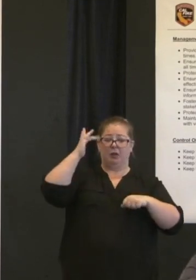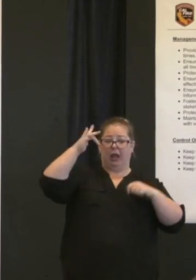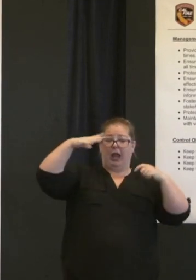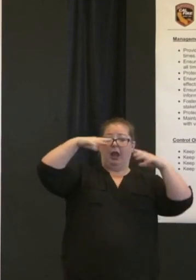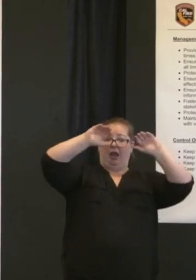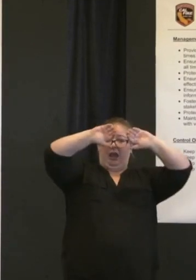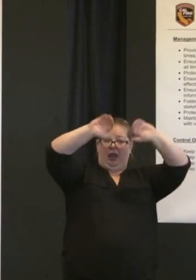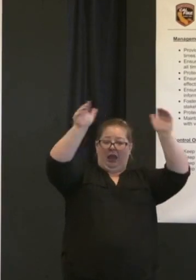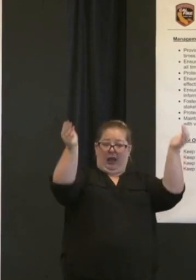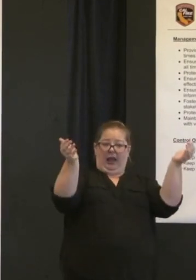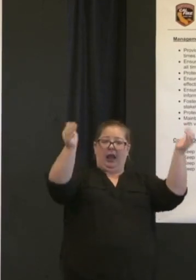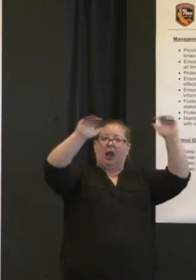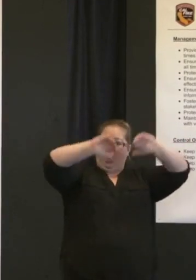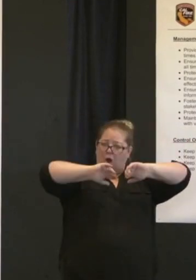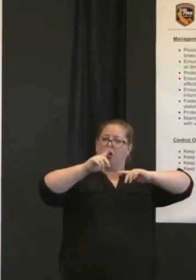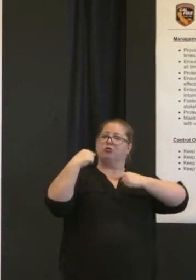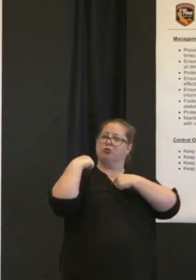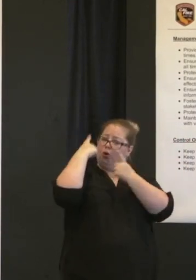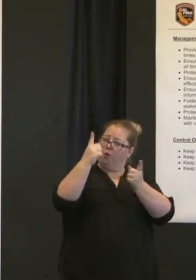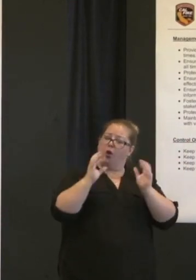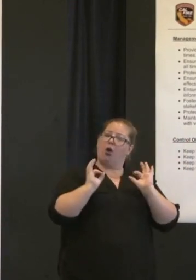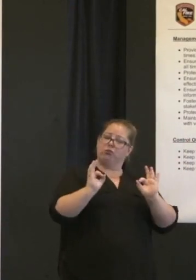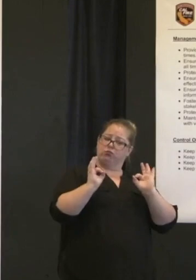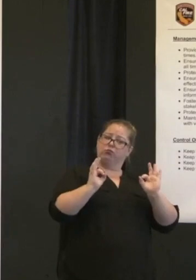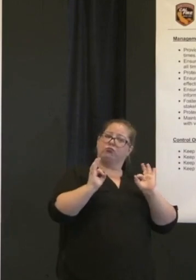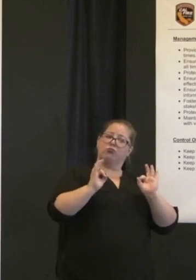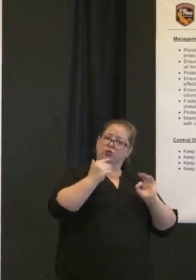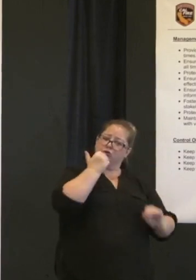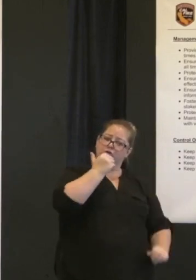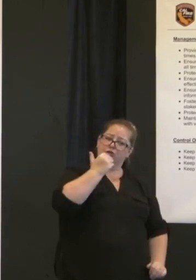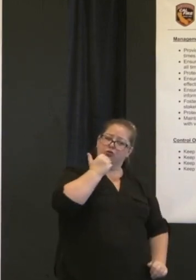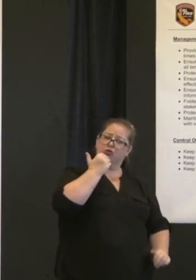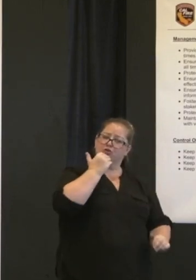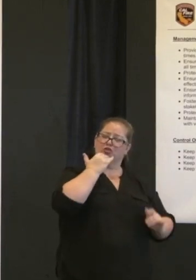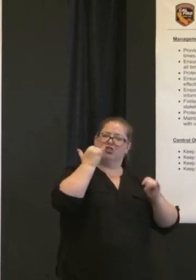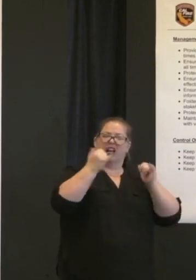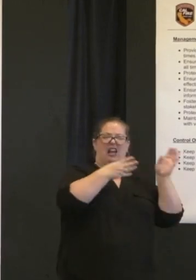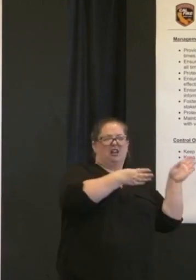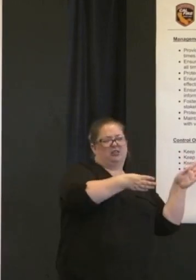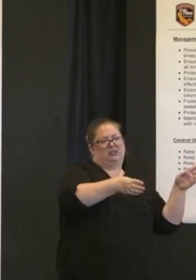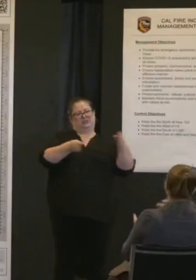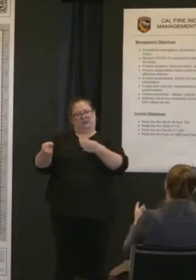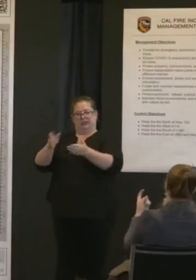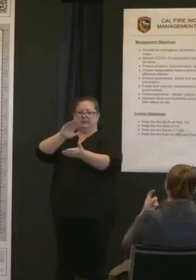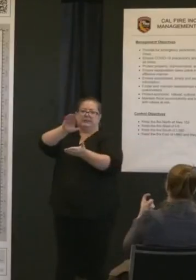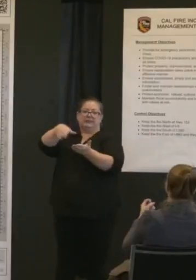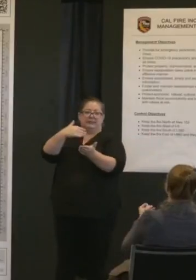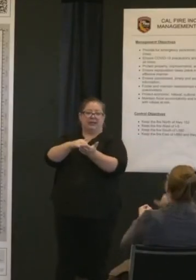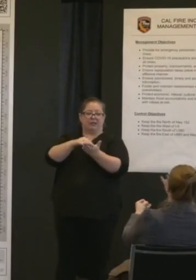here. Should you have any questions, I'll be available after the news conference. Thank you very much.